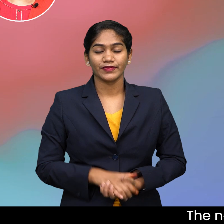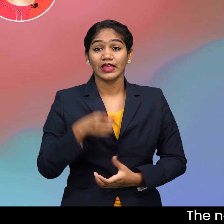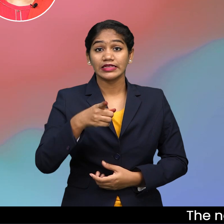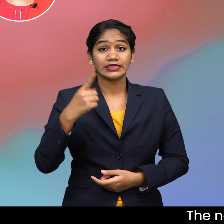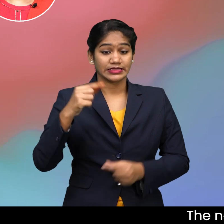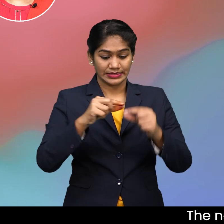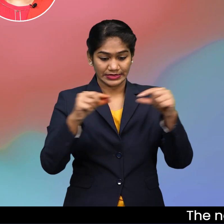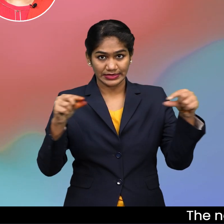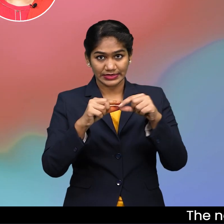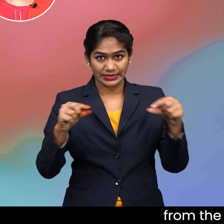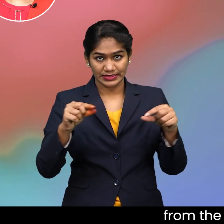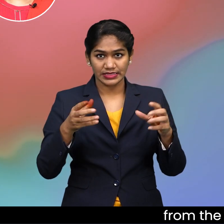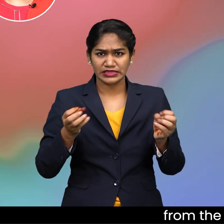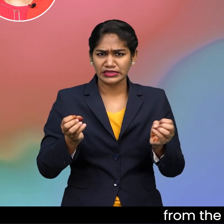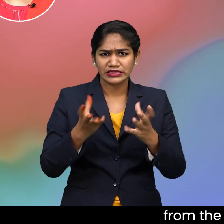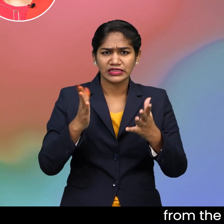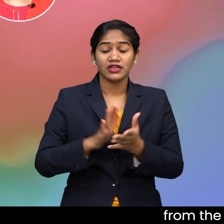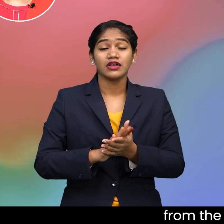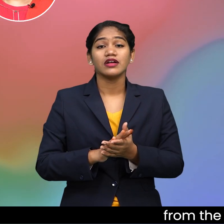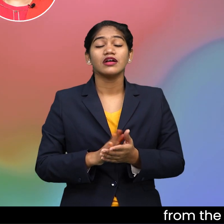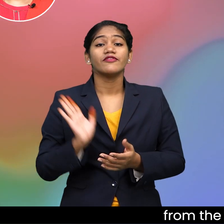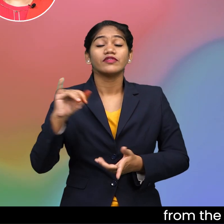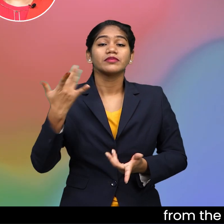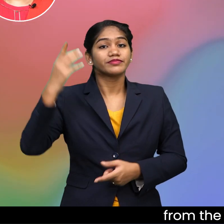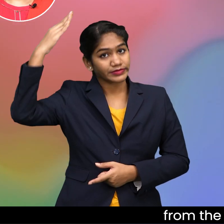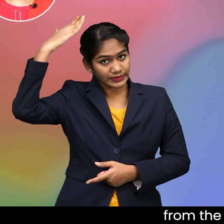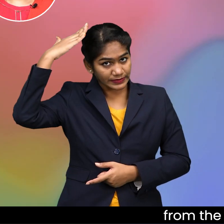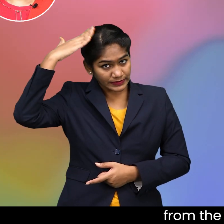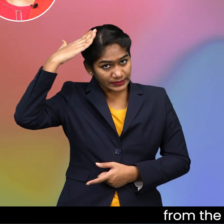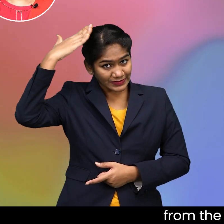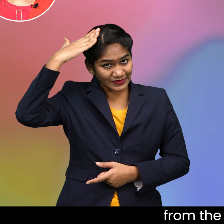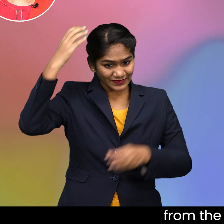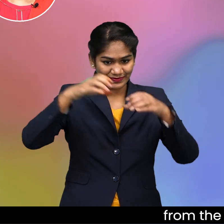The nerves arising from the brain are called